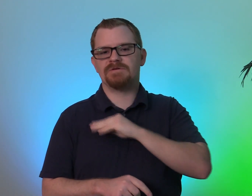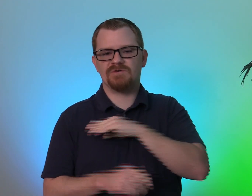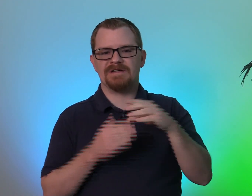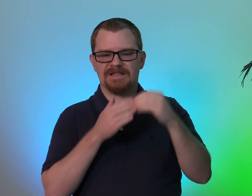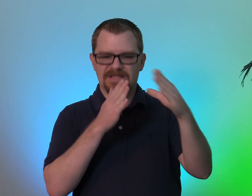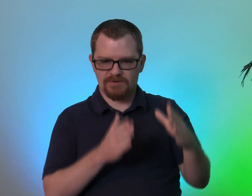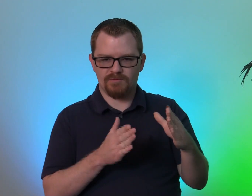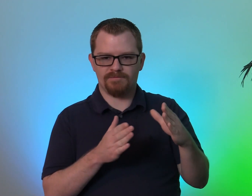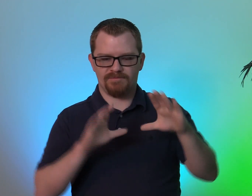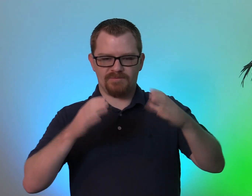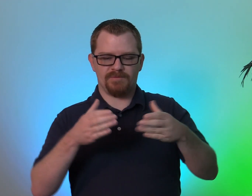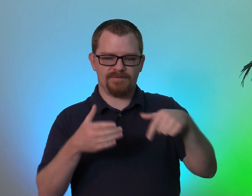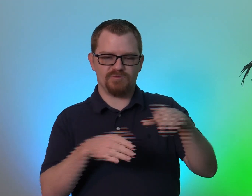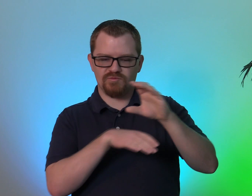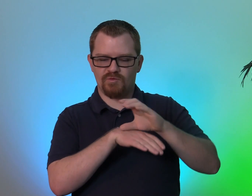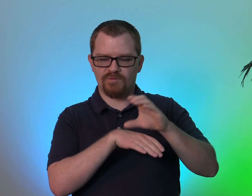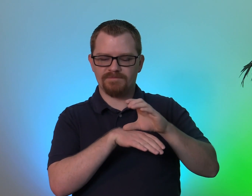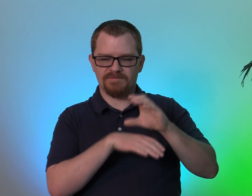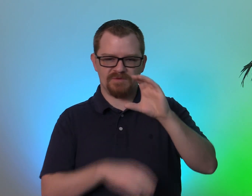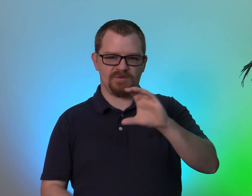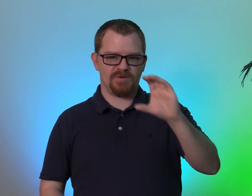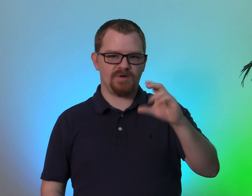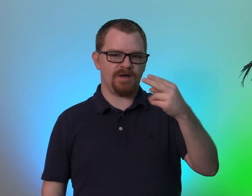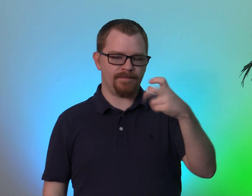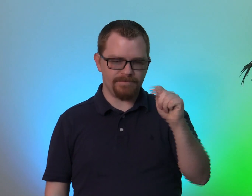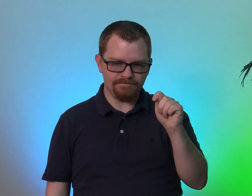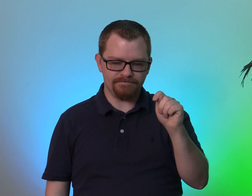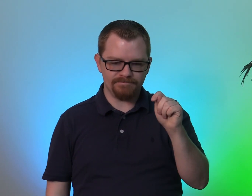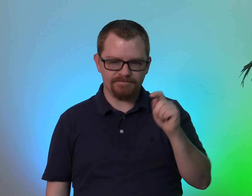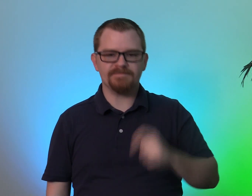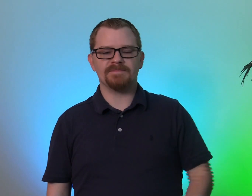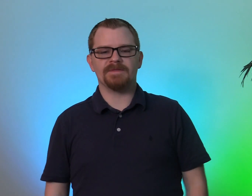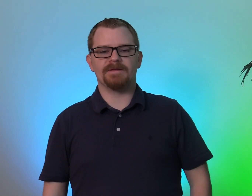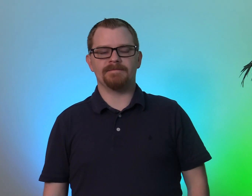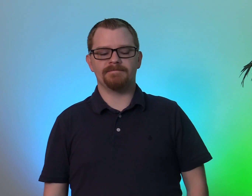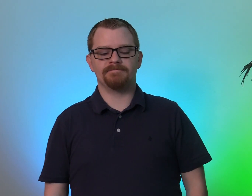deaf ministry leader here at church, Calvary Chapel Hemet.